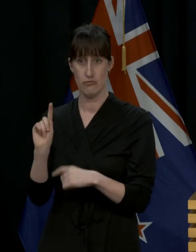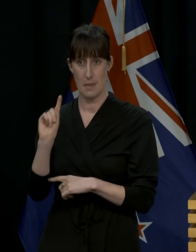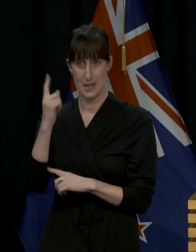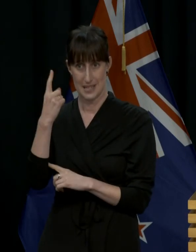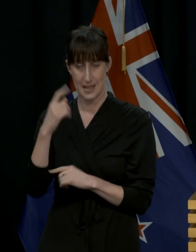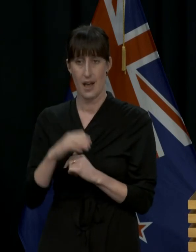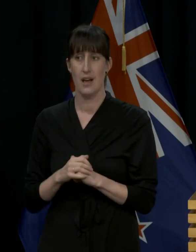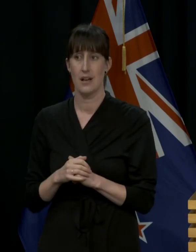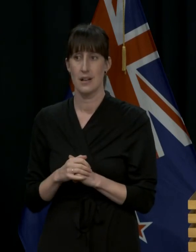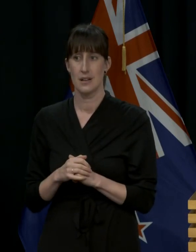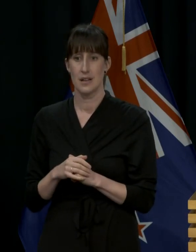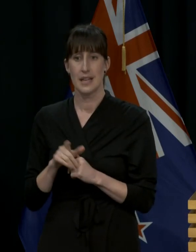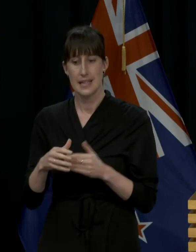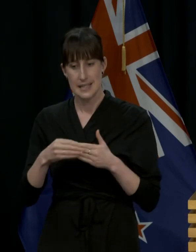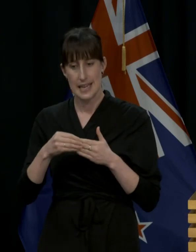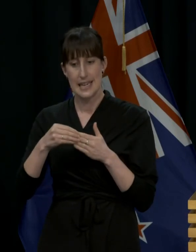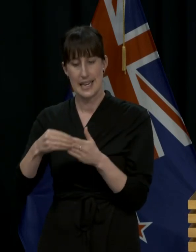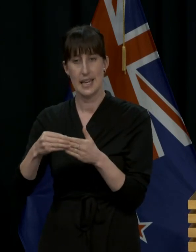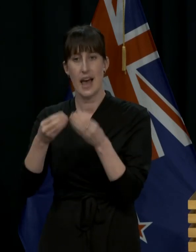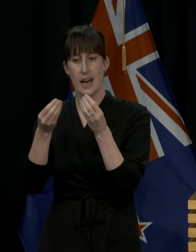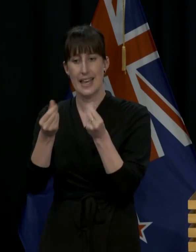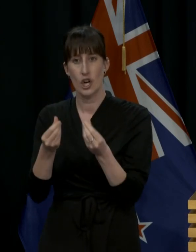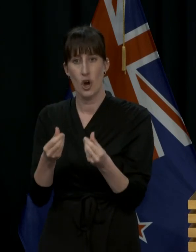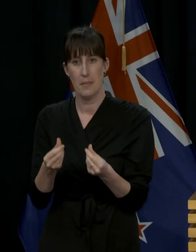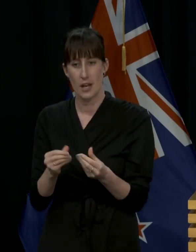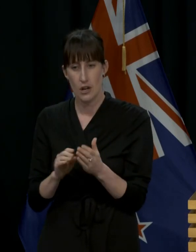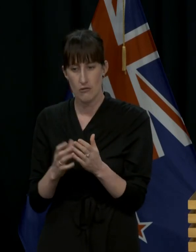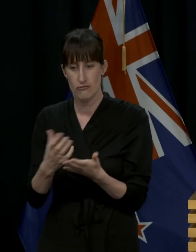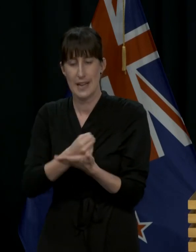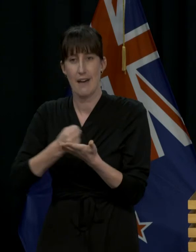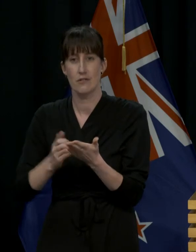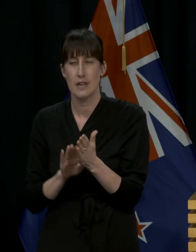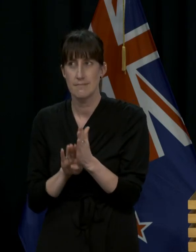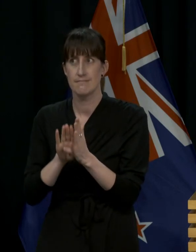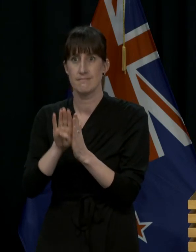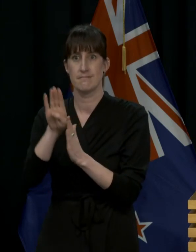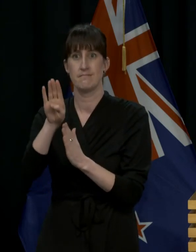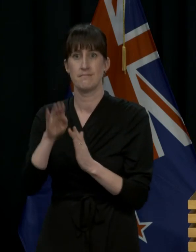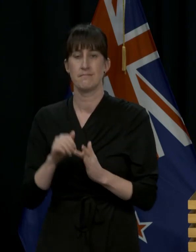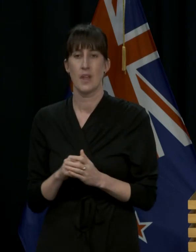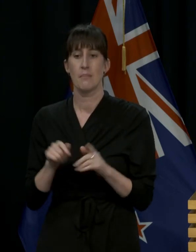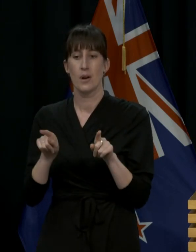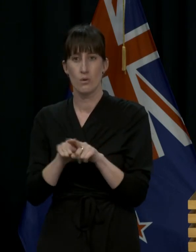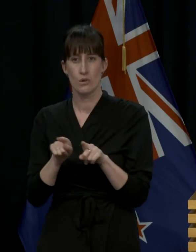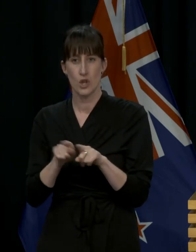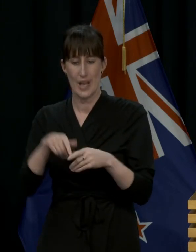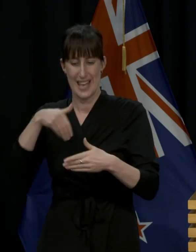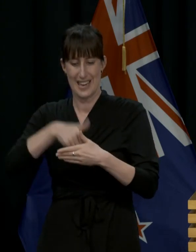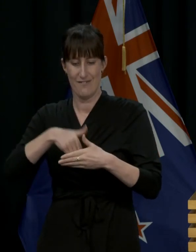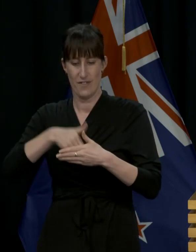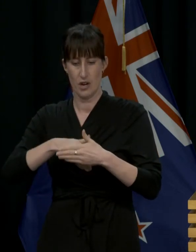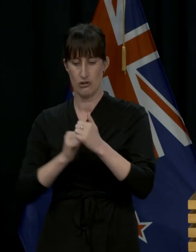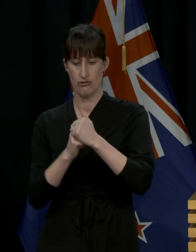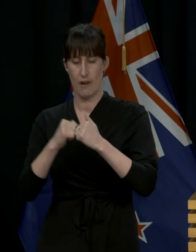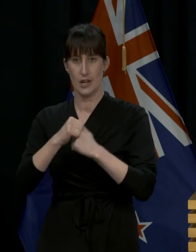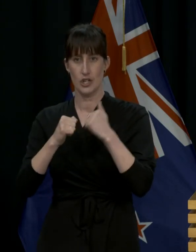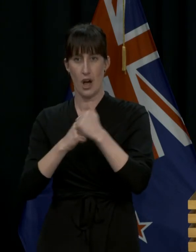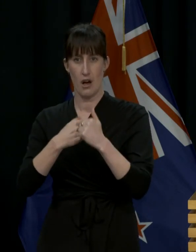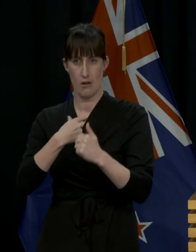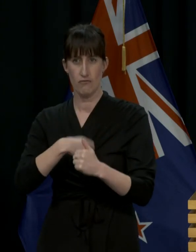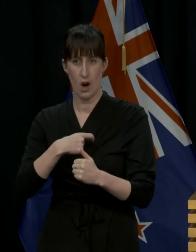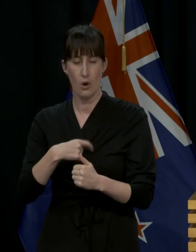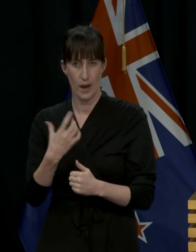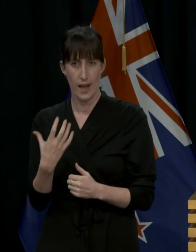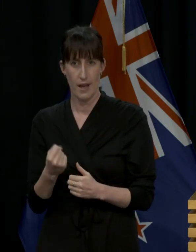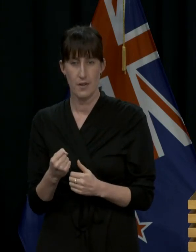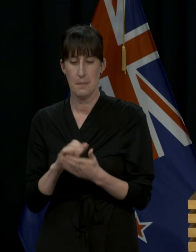job and the leadership of our economic recovery team. And that's why we've also coupled in the infrastructure role so that he can focus